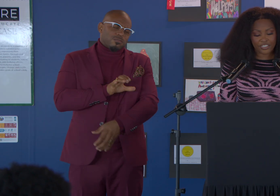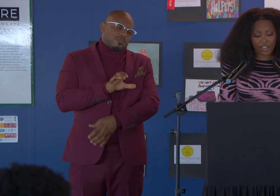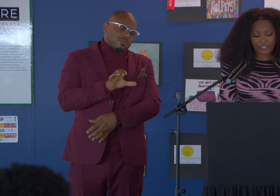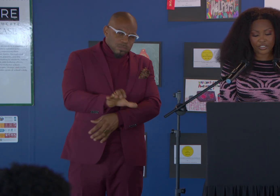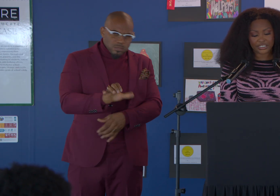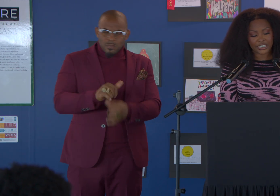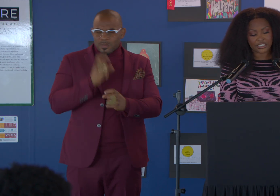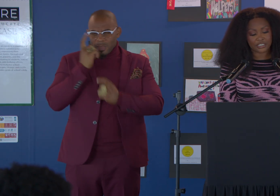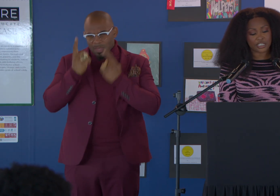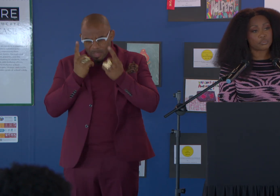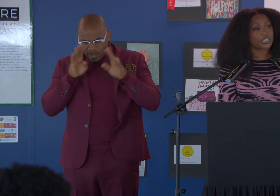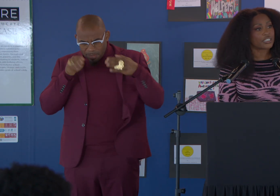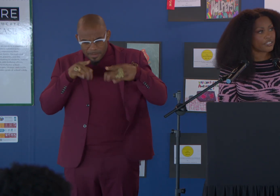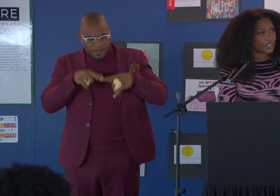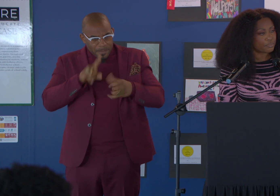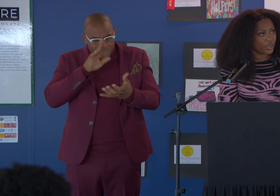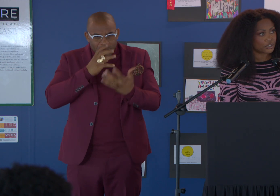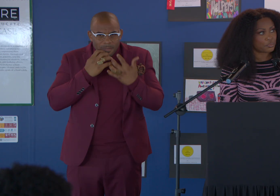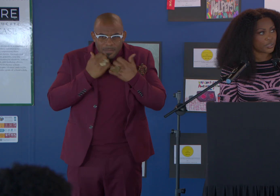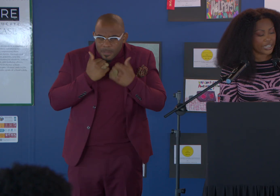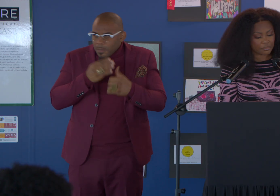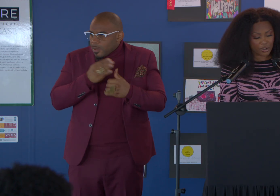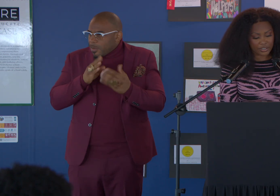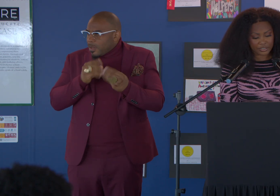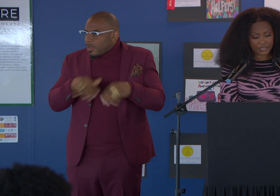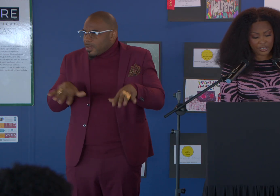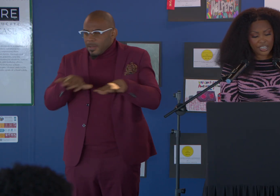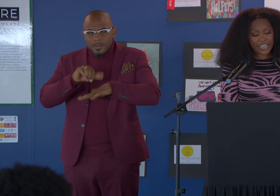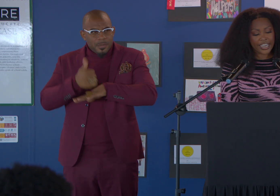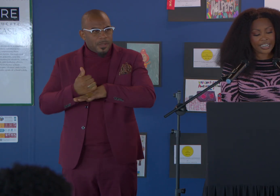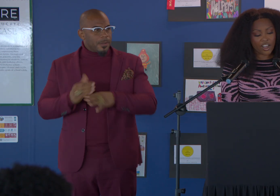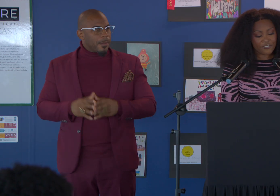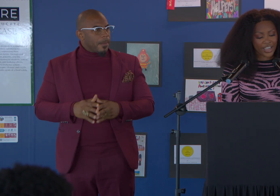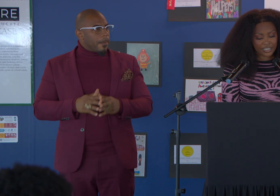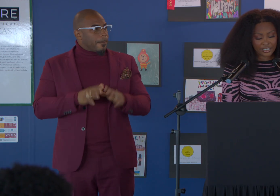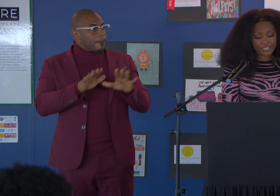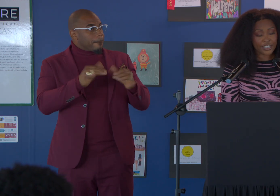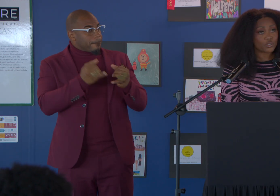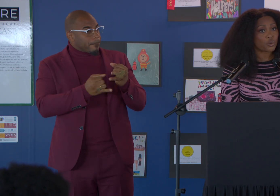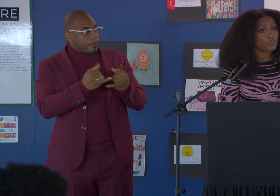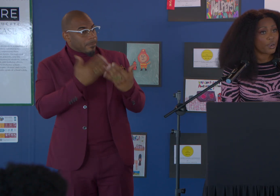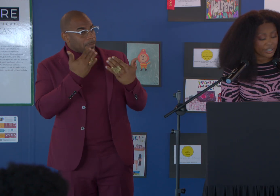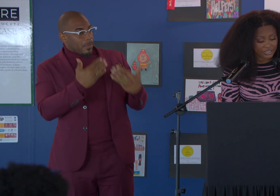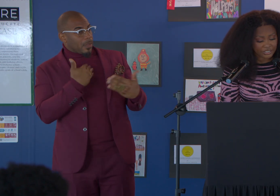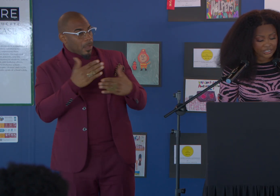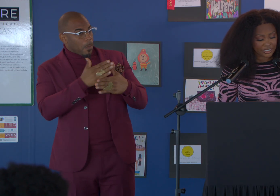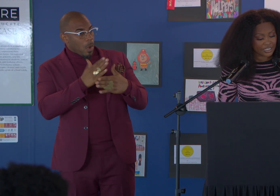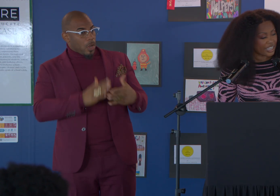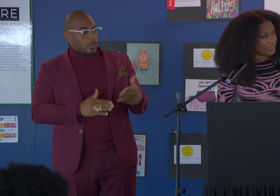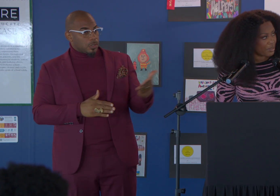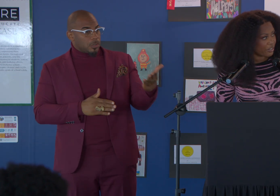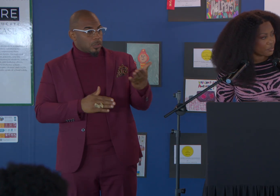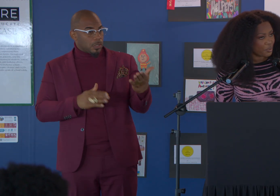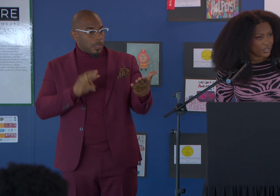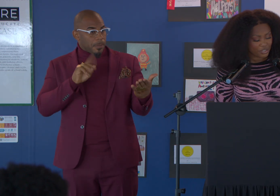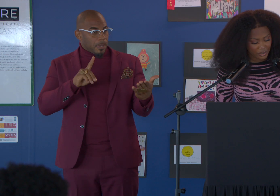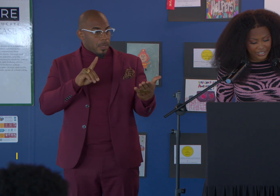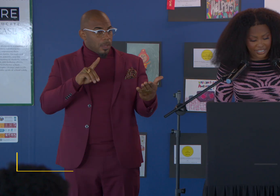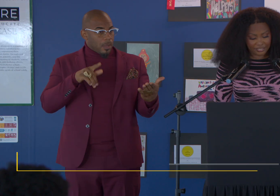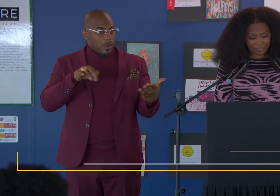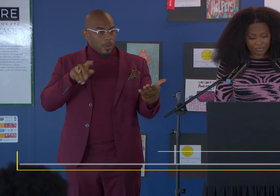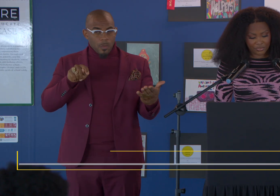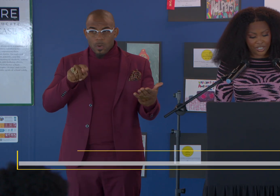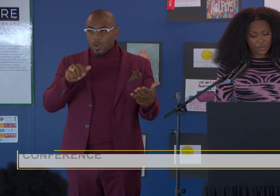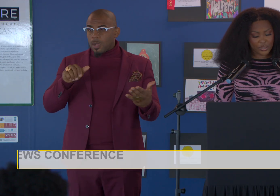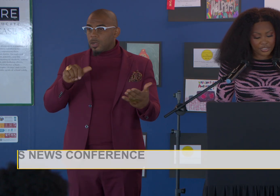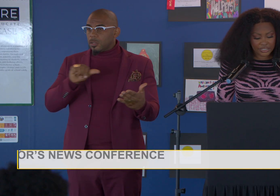and gave thoughtful attention to this beloved Baltimore landmark. And finally, thank you to our partners at the Maryland Port